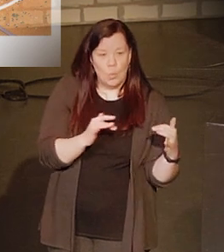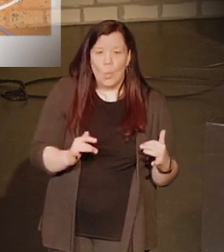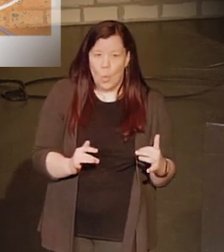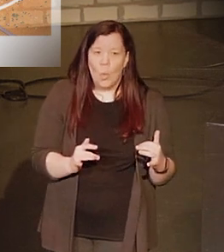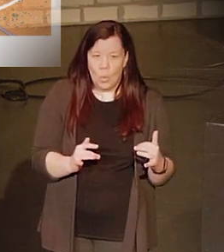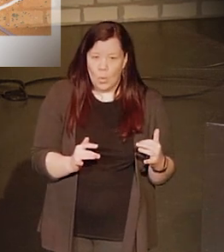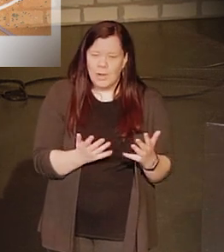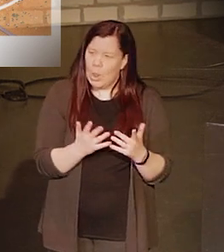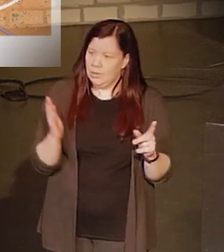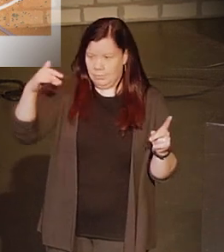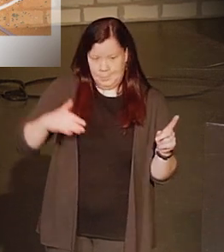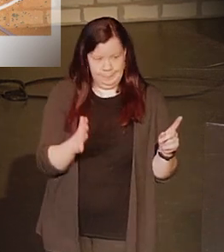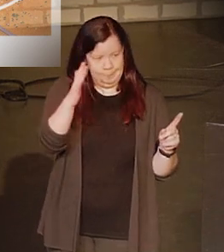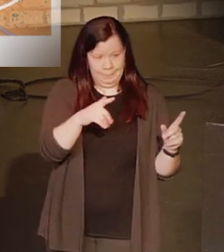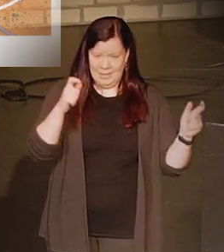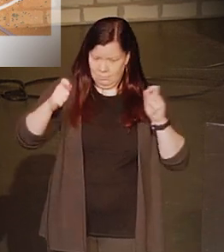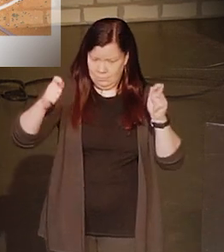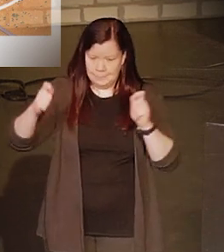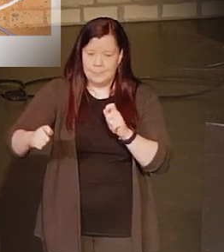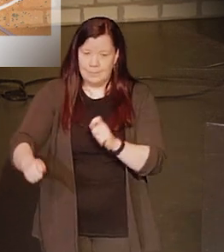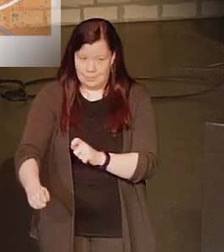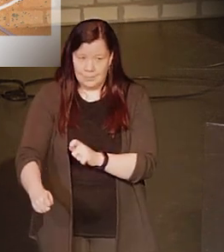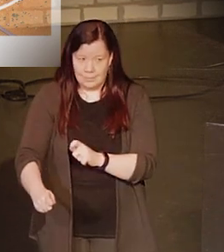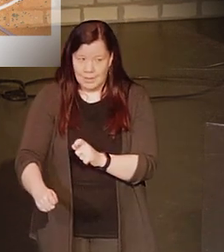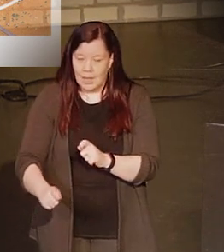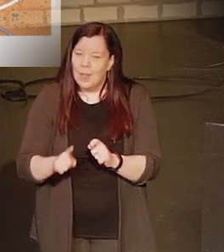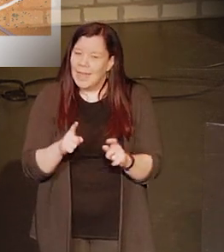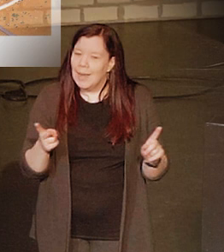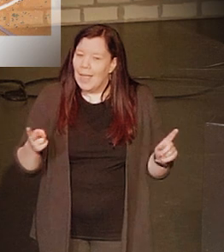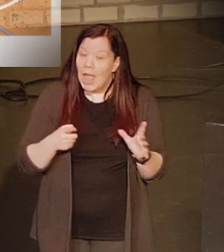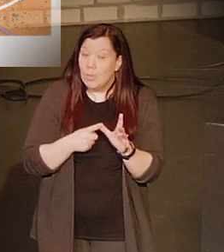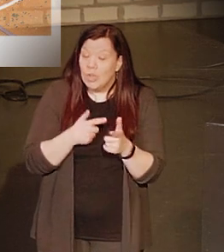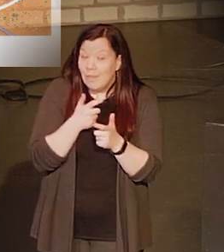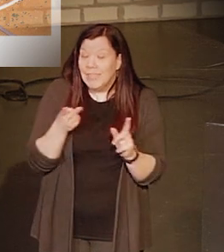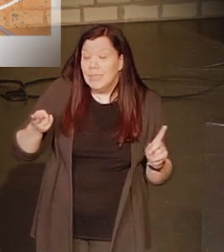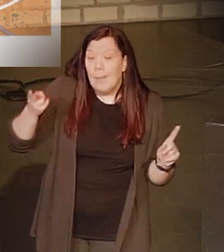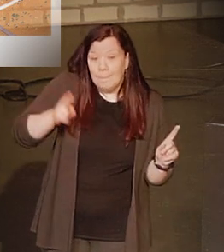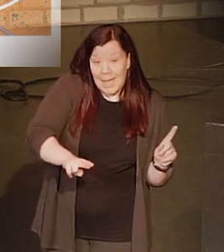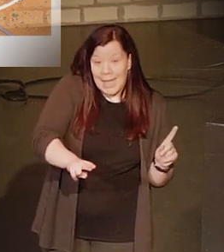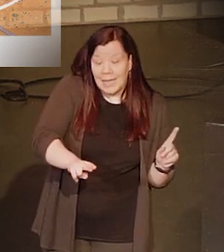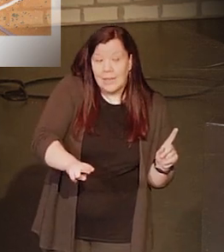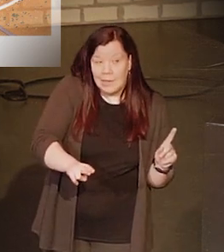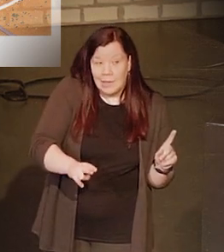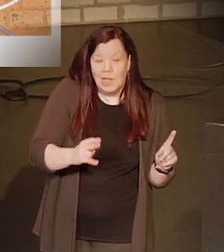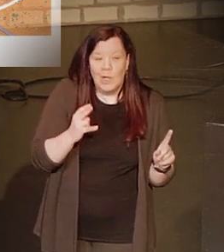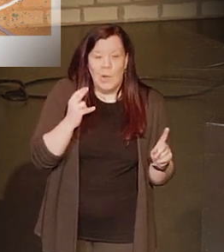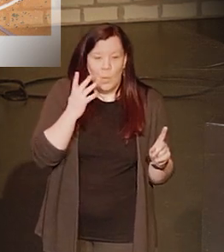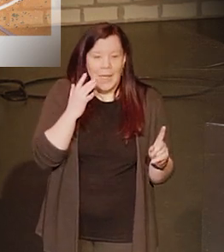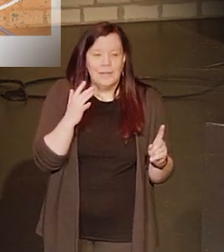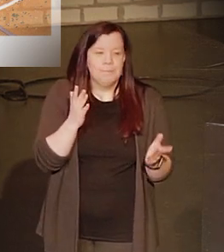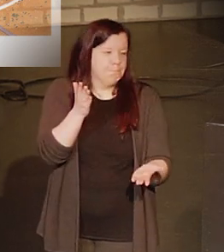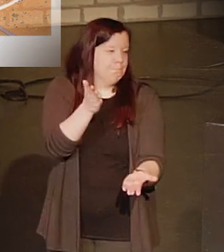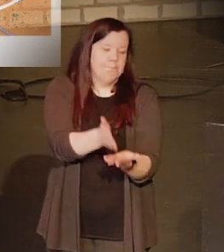play for, ups and downs, but all still to play for. And then we come back to Aristophanes when it is